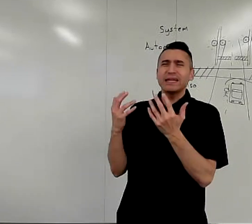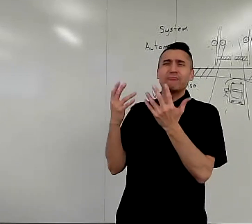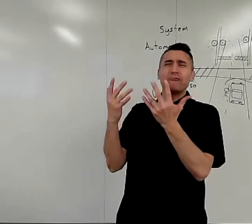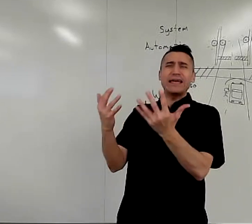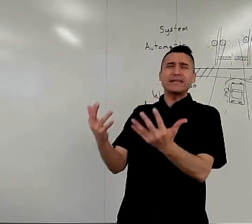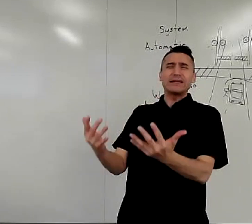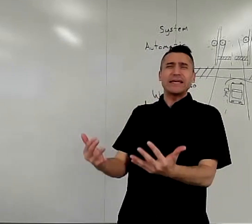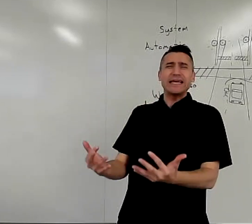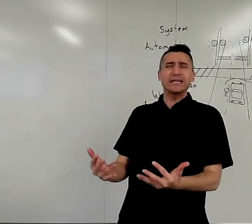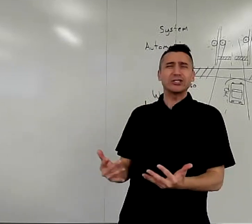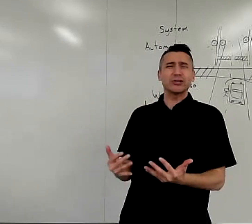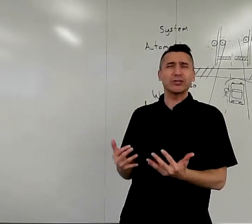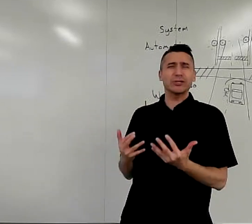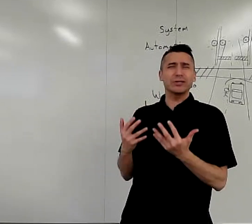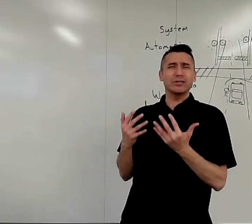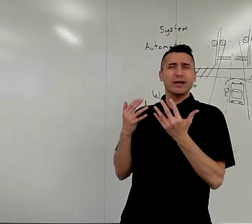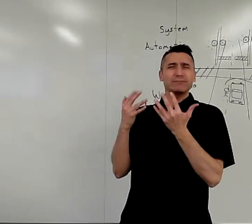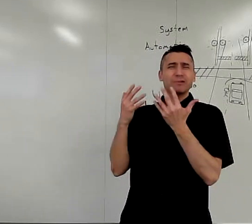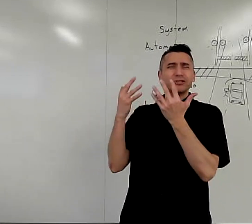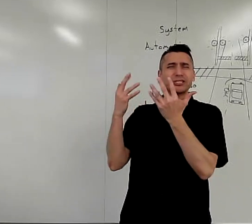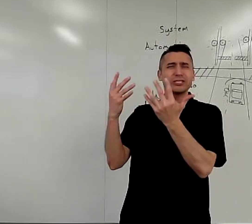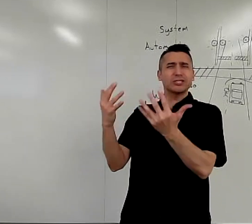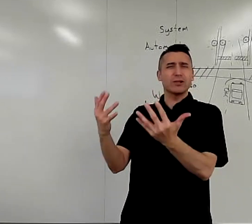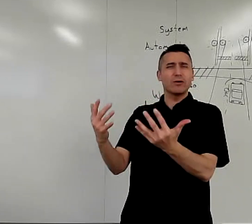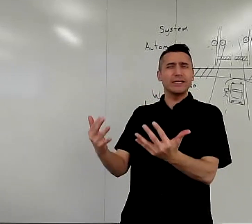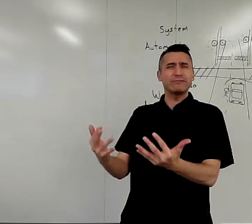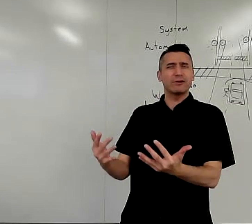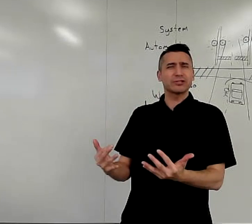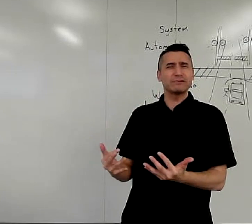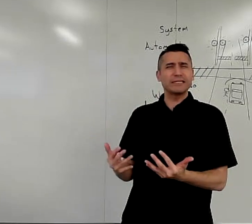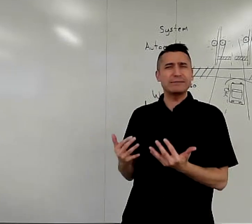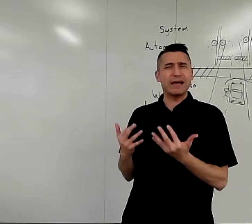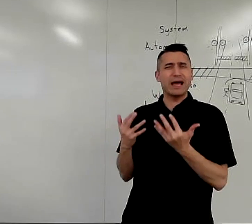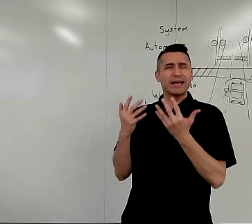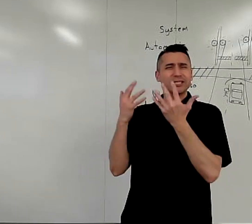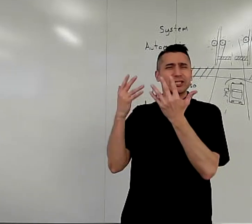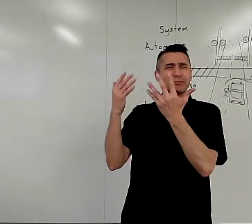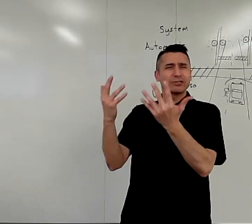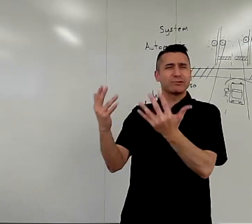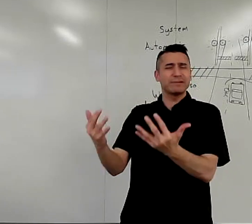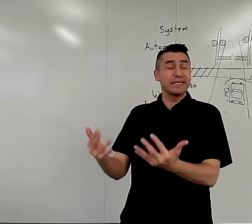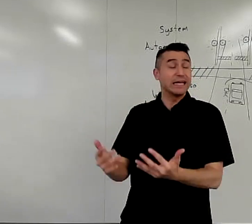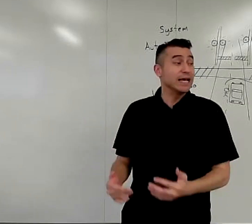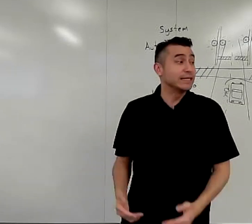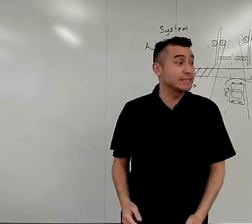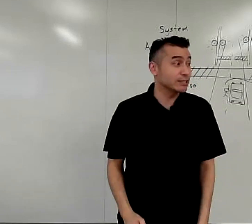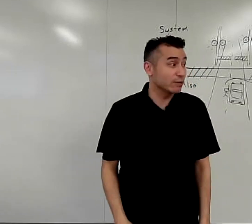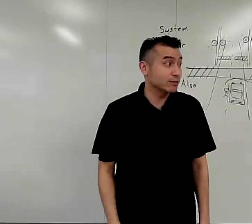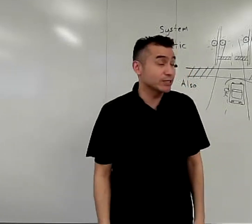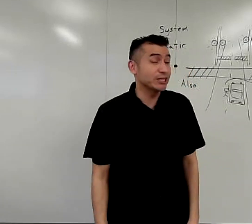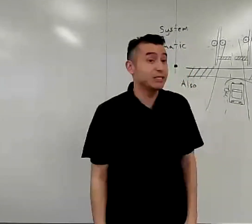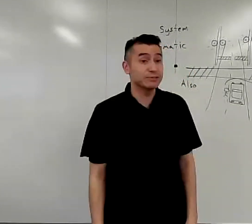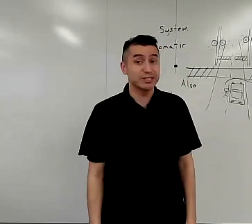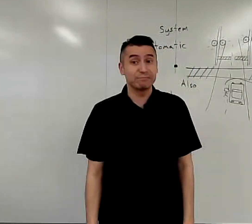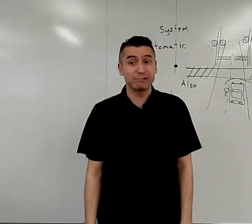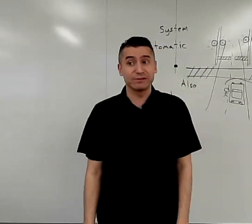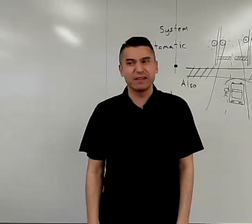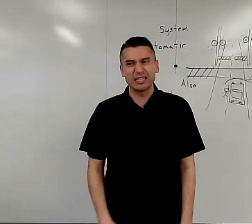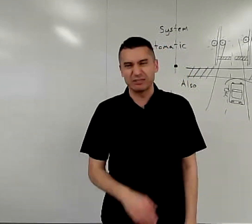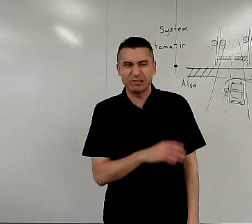signing wait in a circular motion slowly while squinting my eyes to show extremity. This is called continuous temporal inflection. We'll